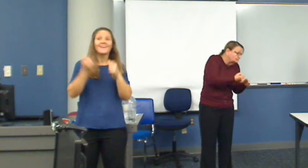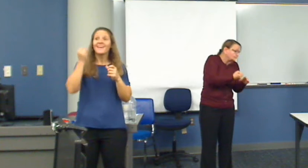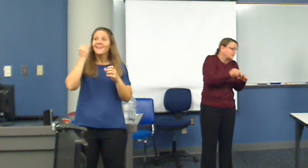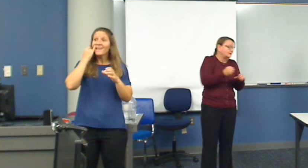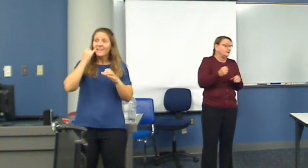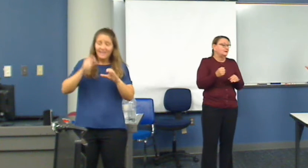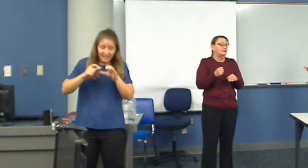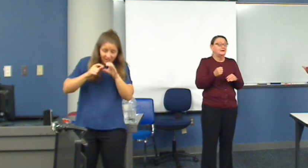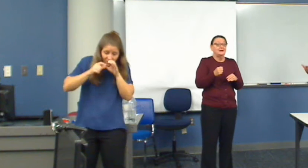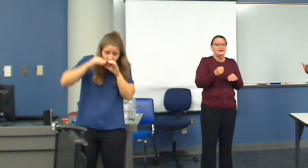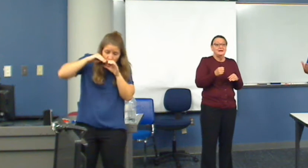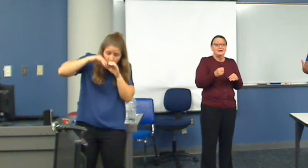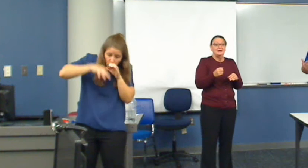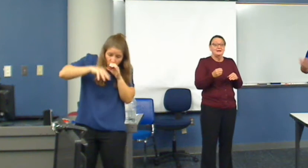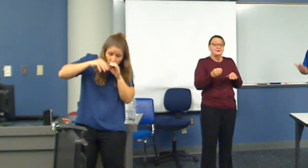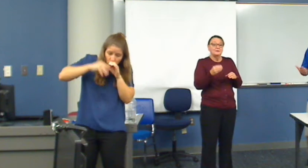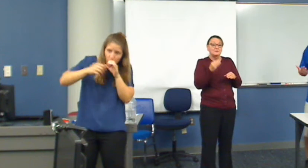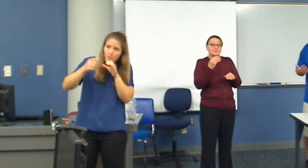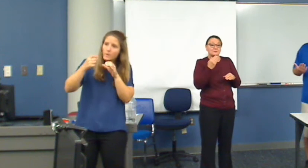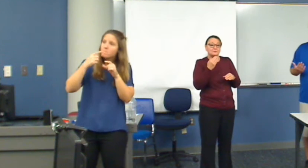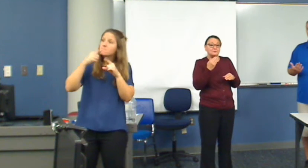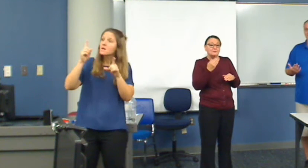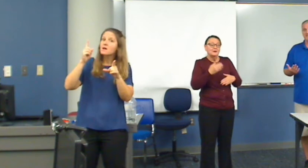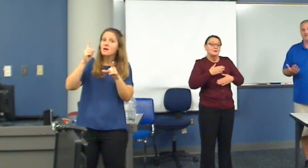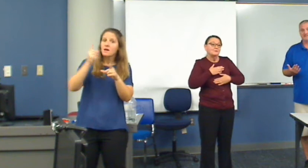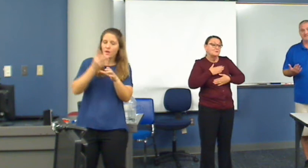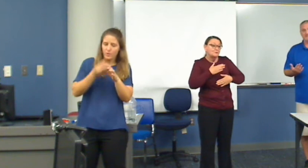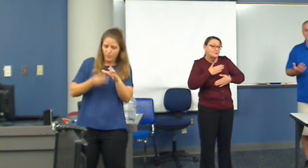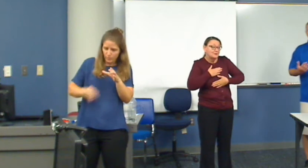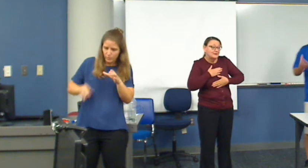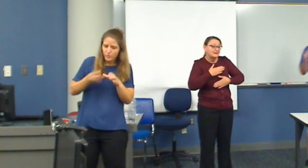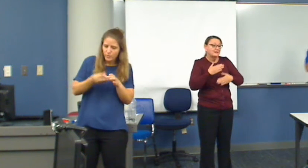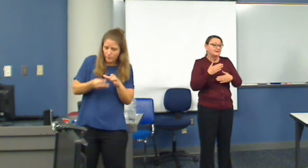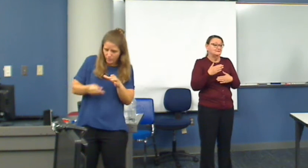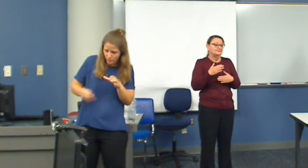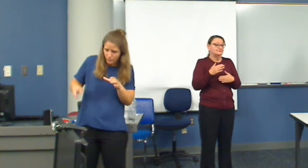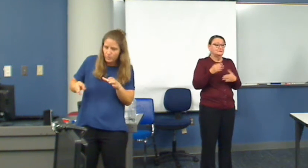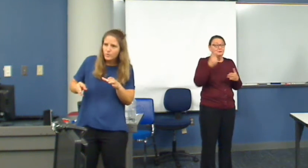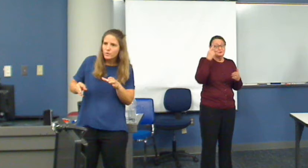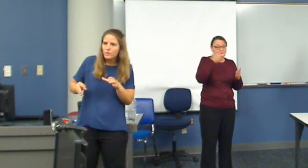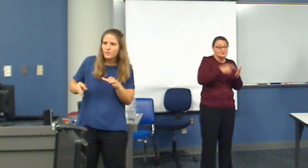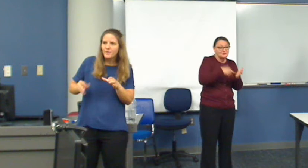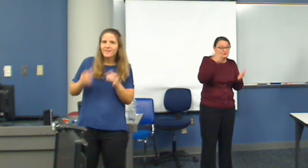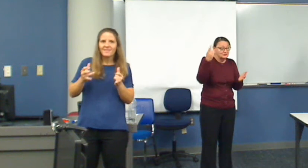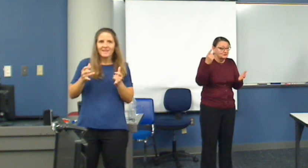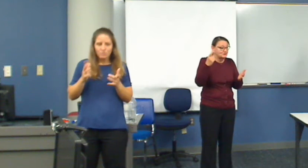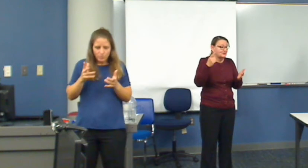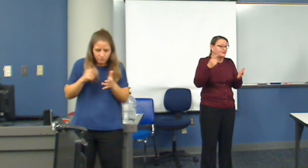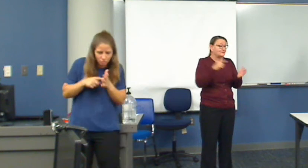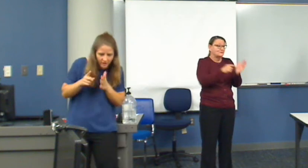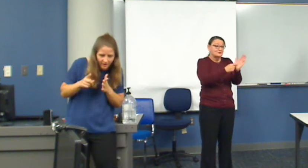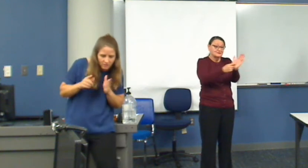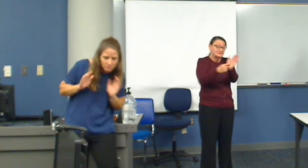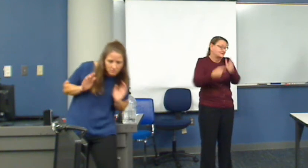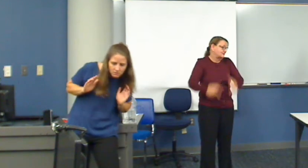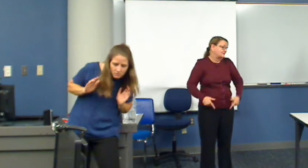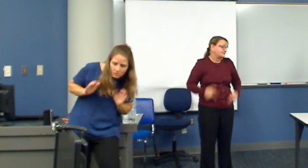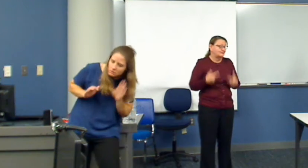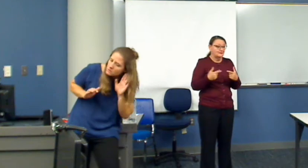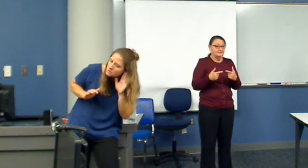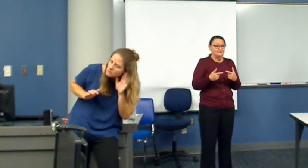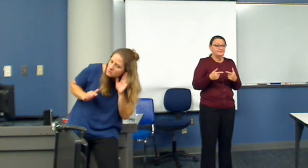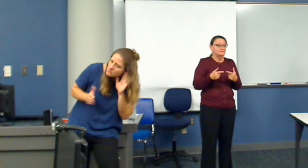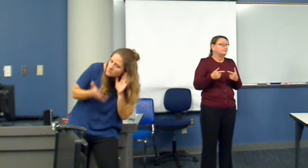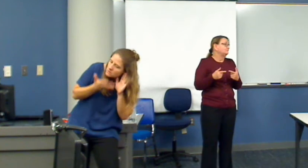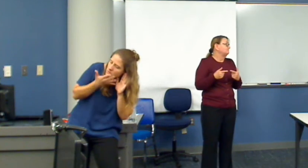time, the next thing we're going to do is check for signs of life. Something's changed, right? No